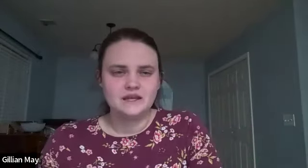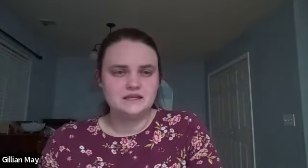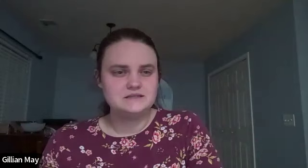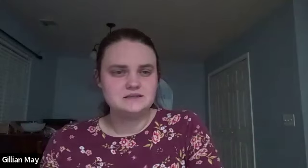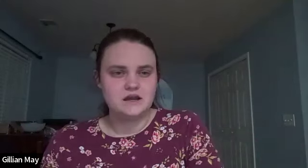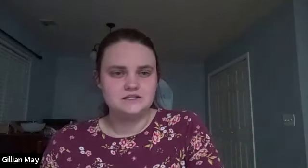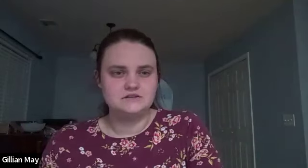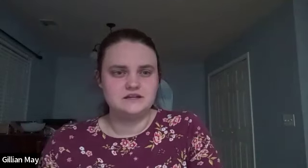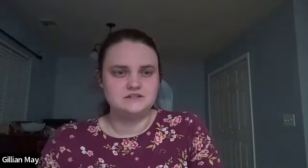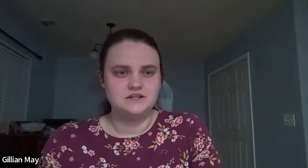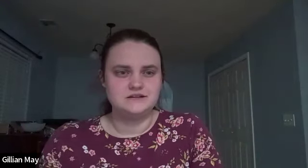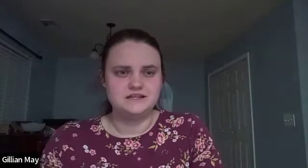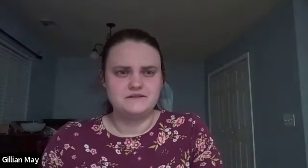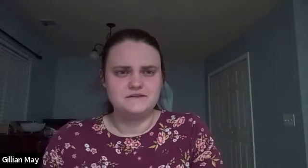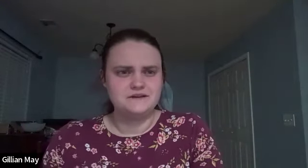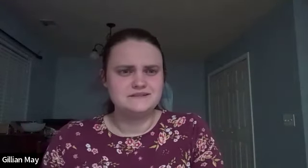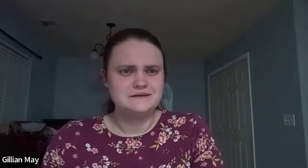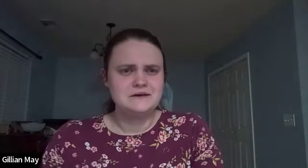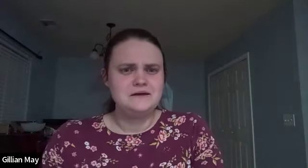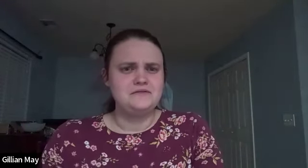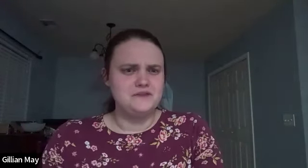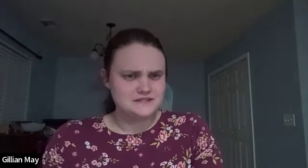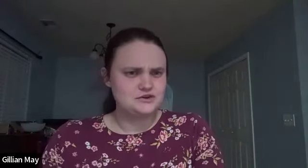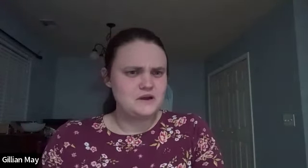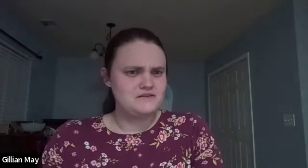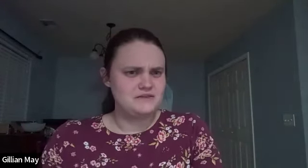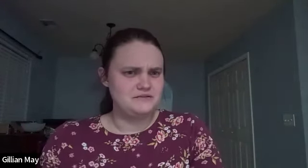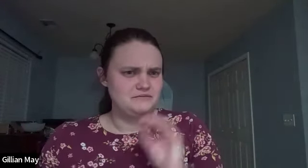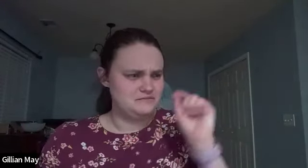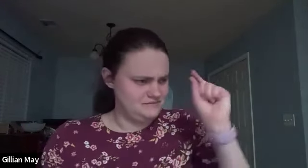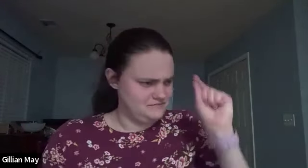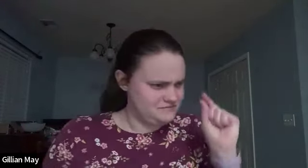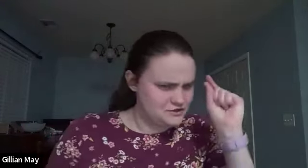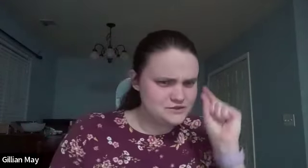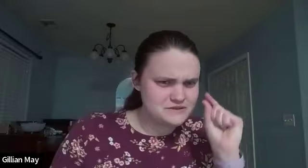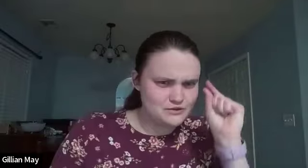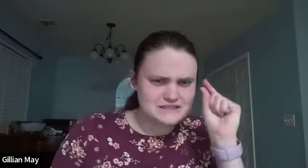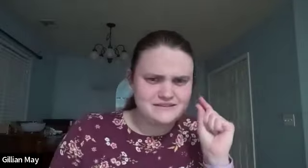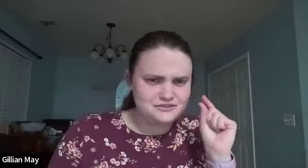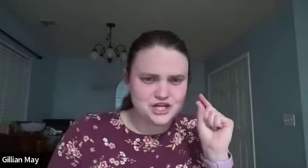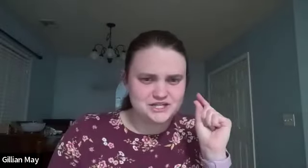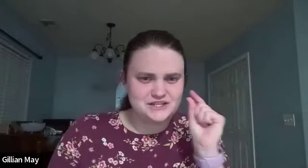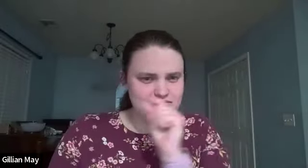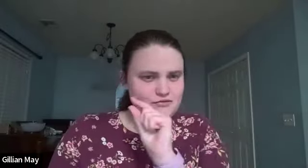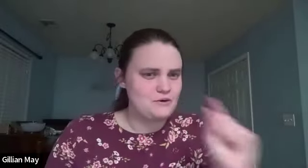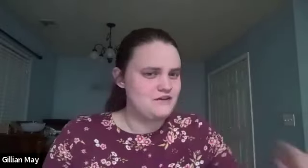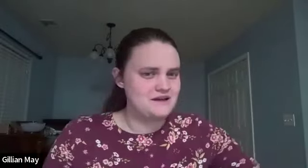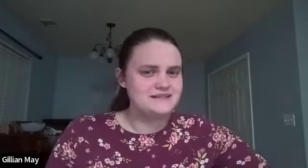Any signs you guys are curious of? I feel like this group, there's just been those slight little changes that have thrown off my list, and